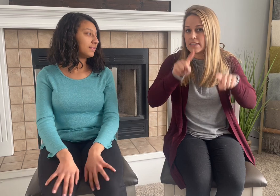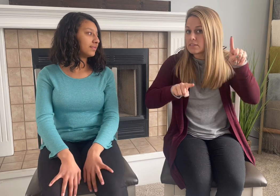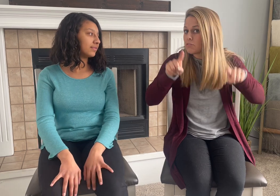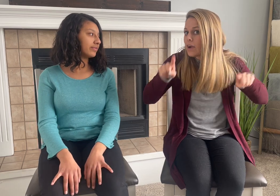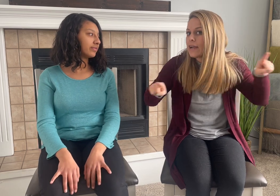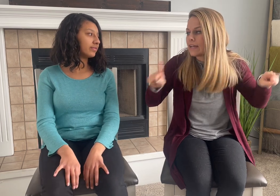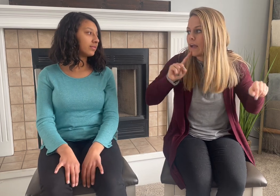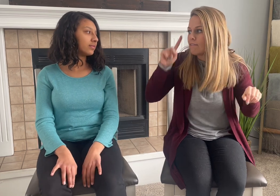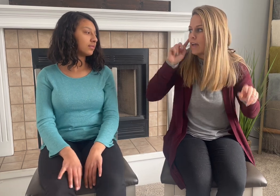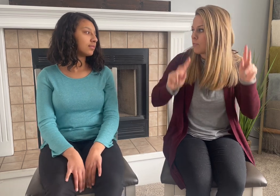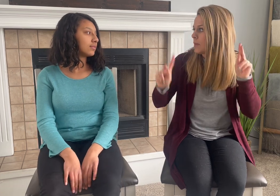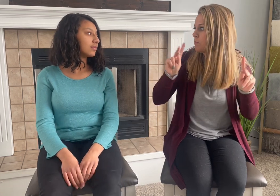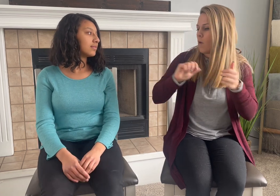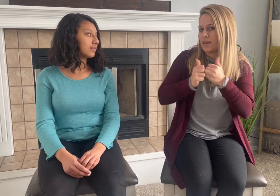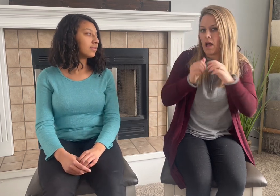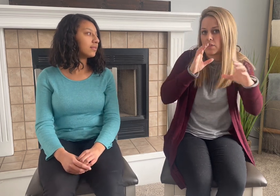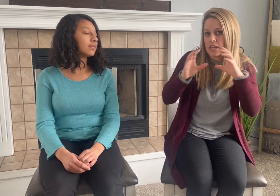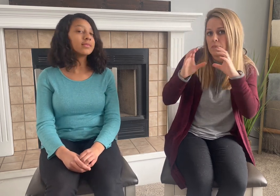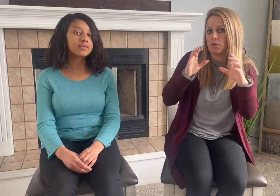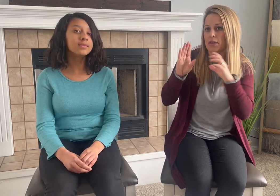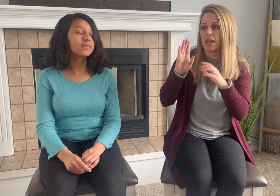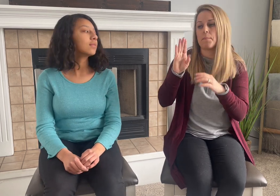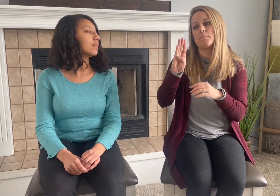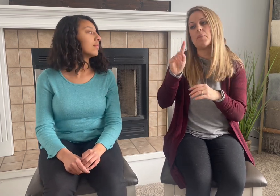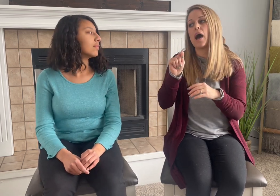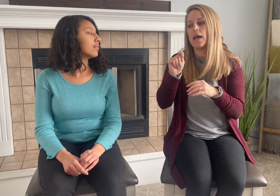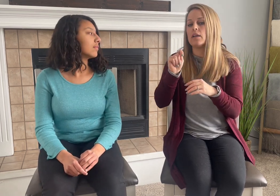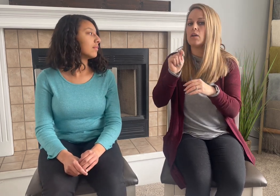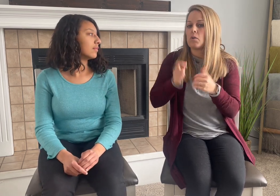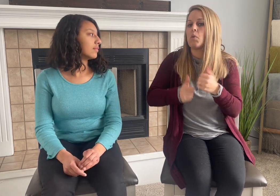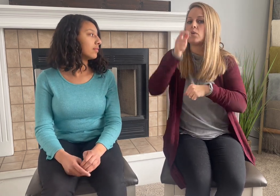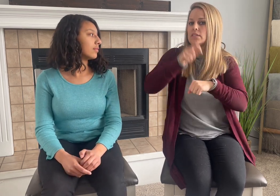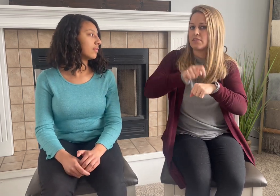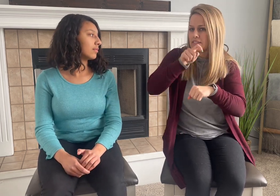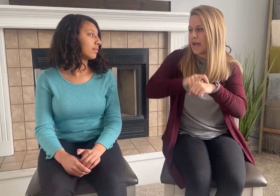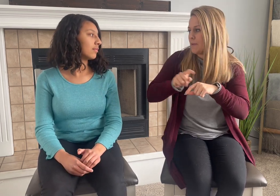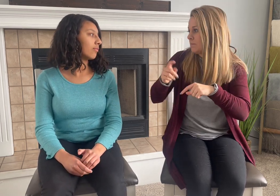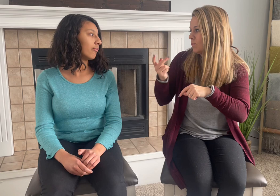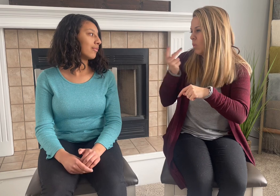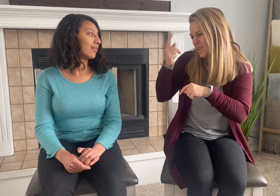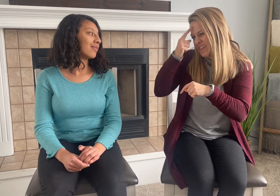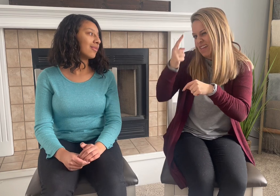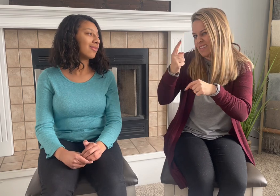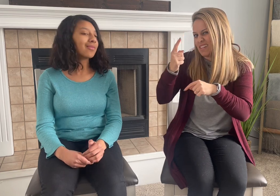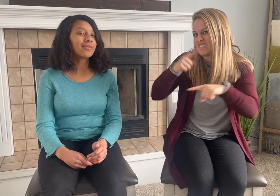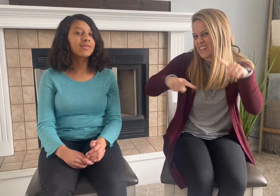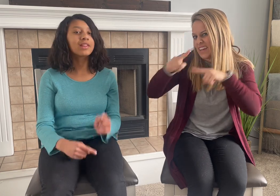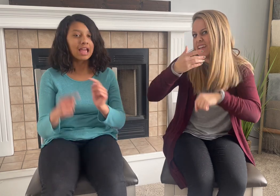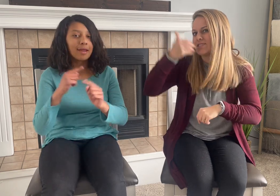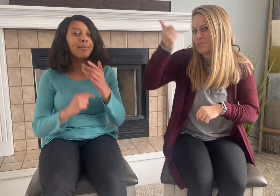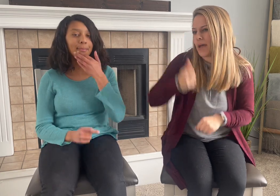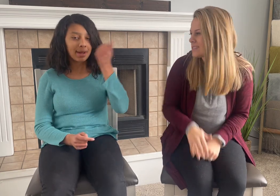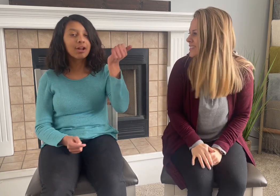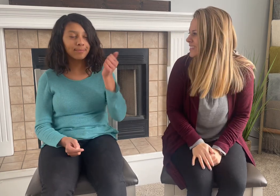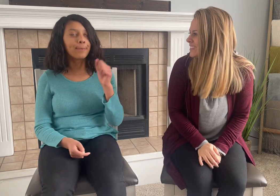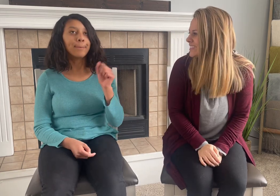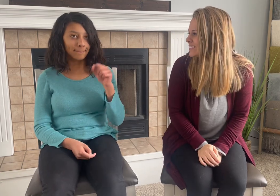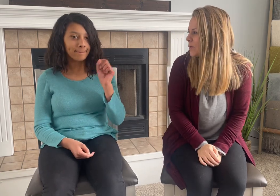is a variety of Deaf people and how they communicate, but most of the time we think that signing is the best. So